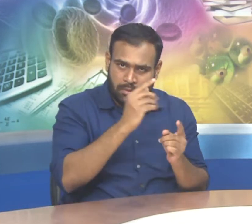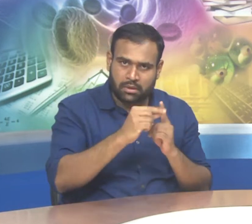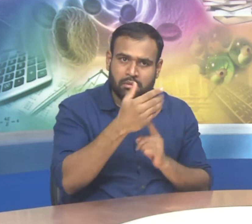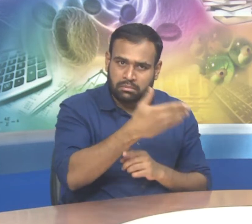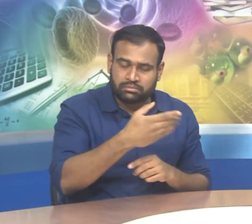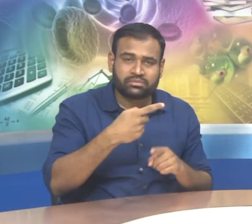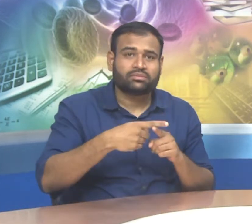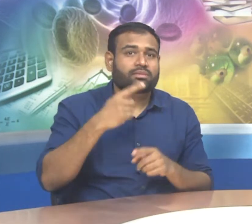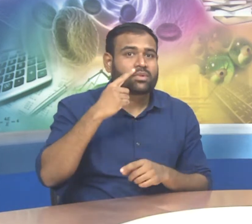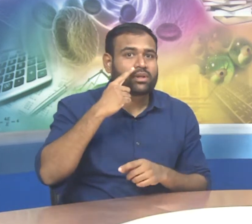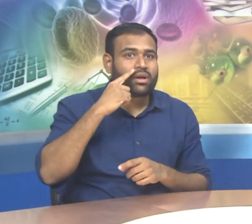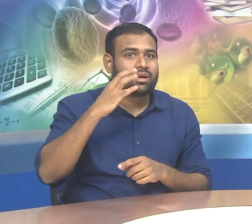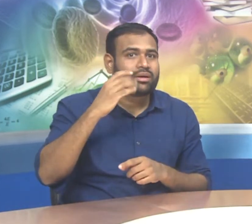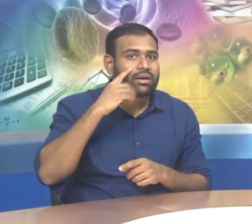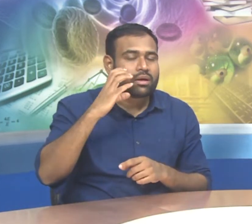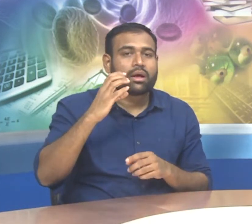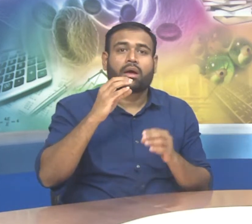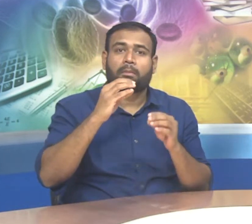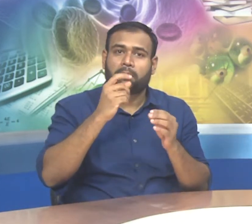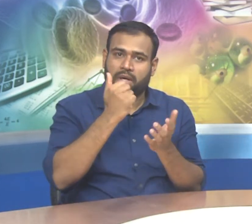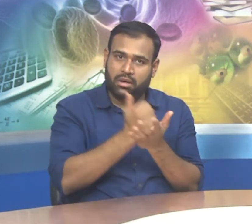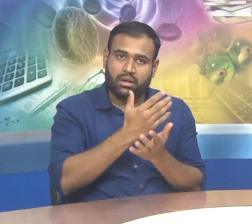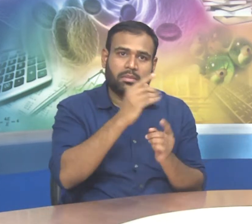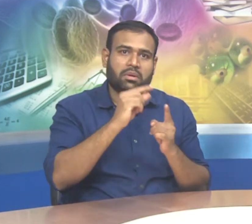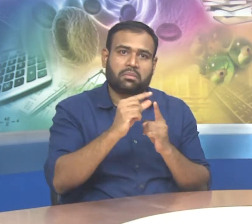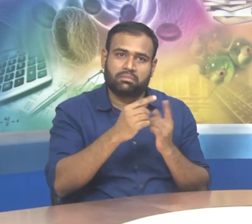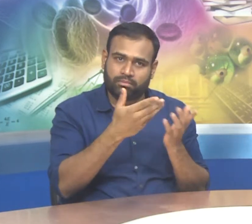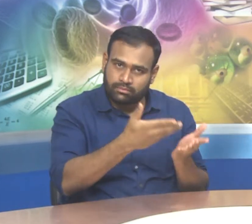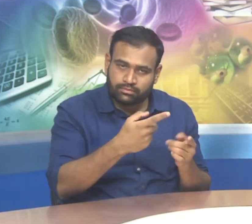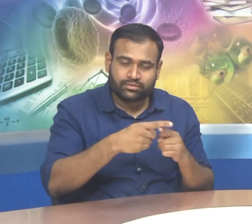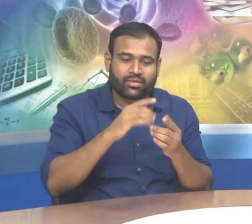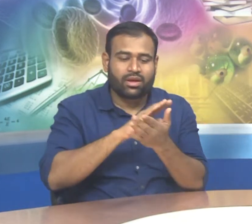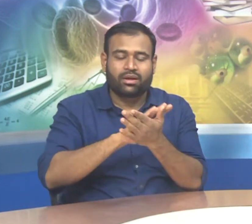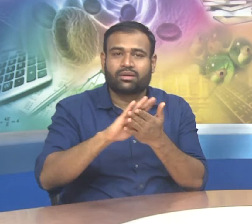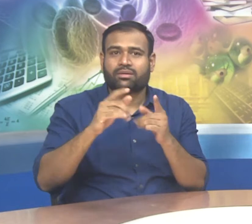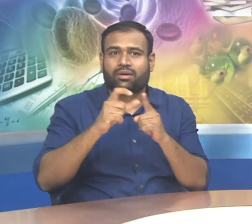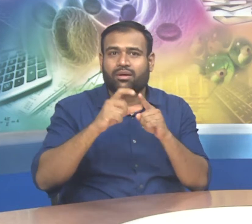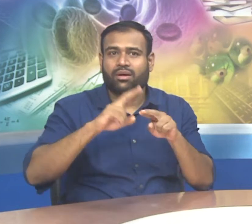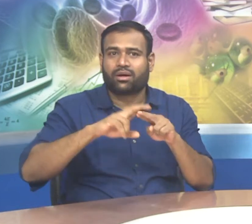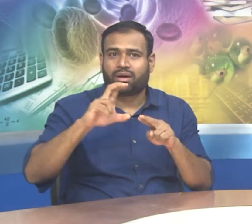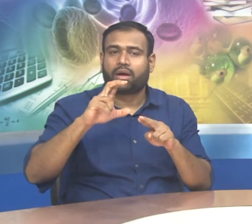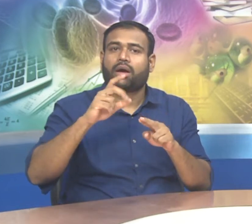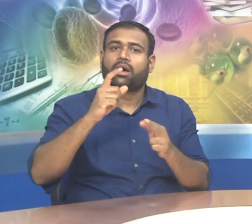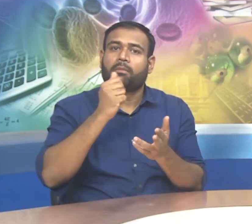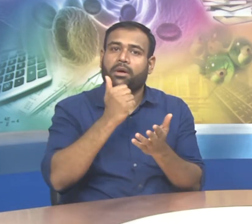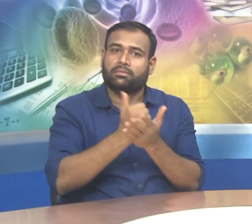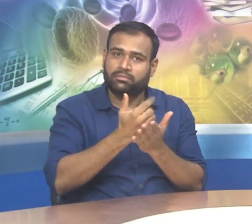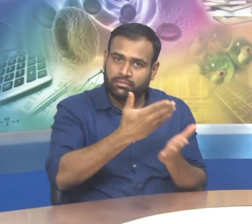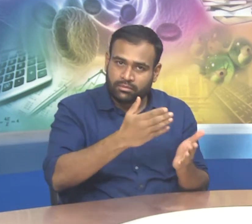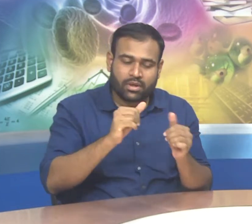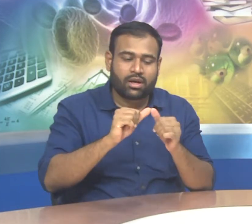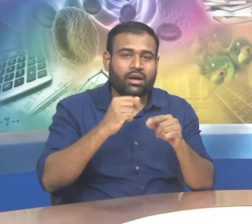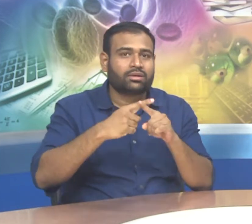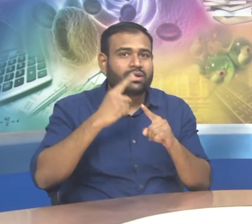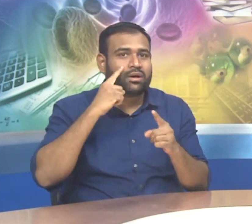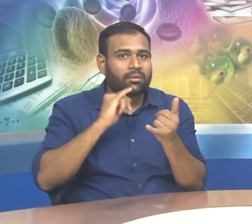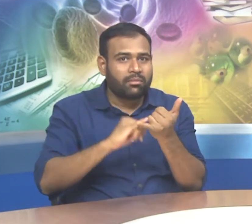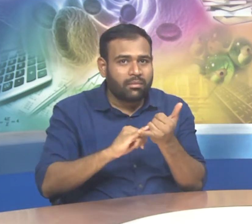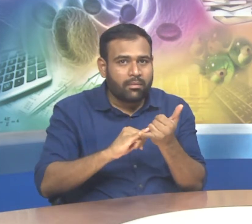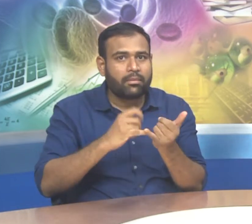the Jammu and Kashmir Bank Limited, then ICICI Bank Limited, HDFC Bank,